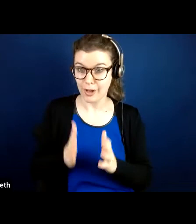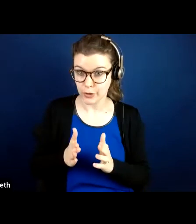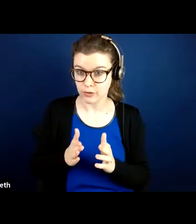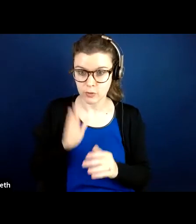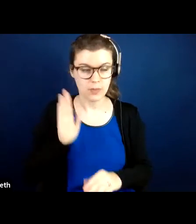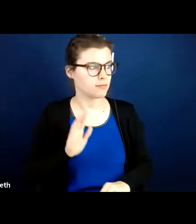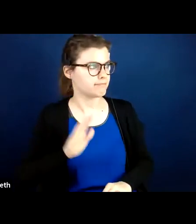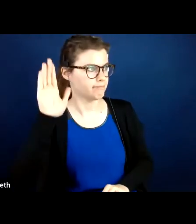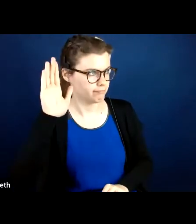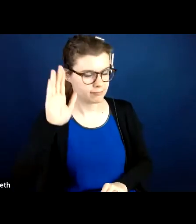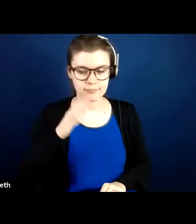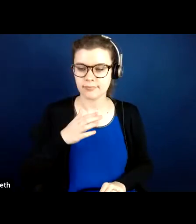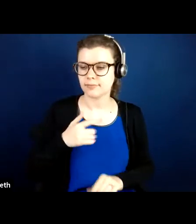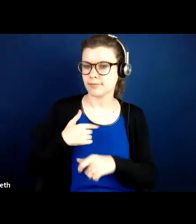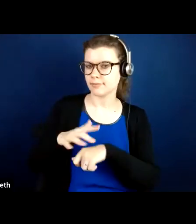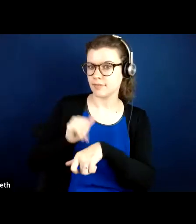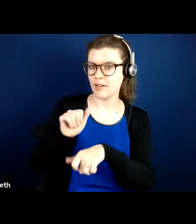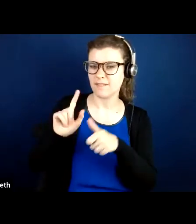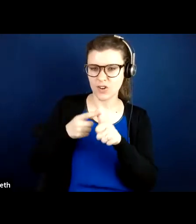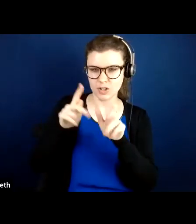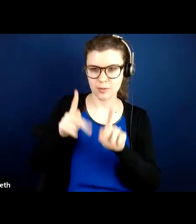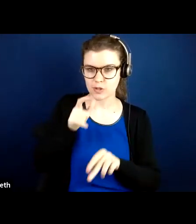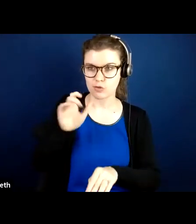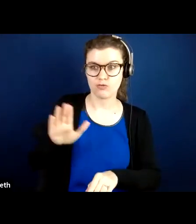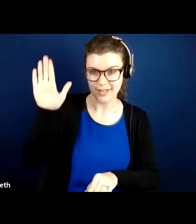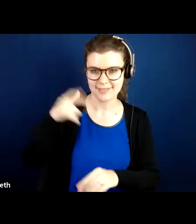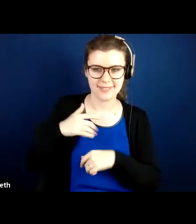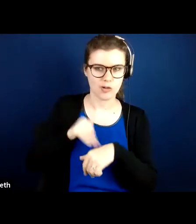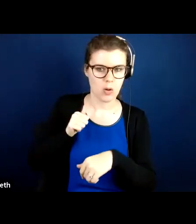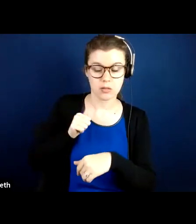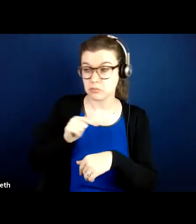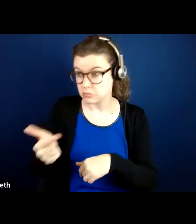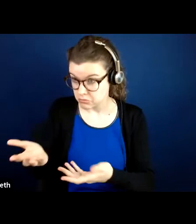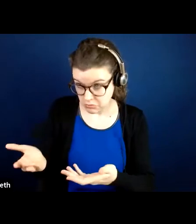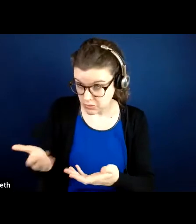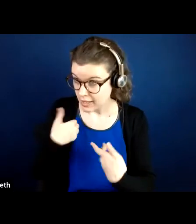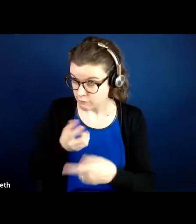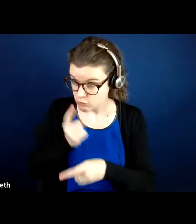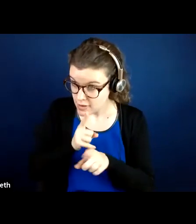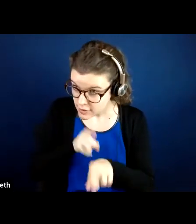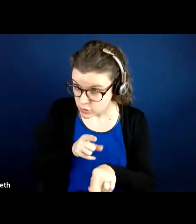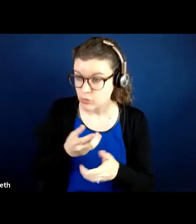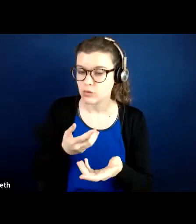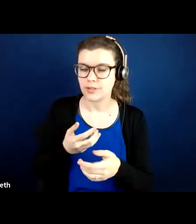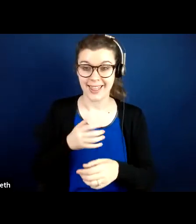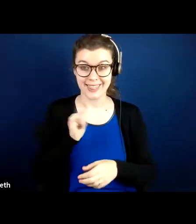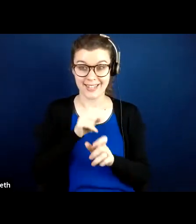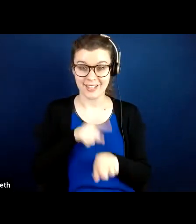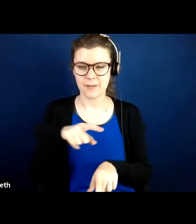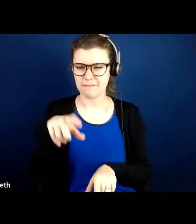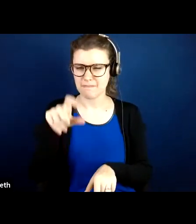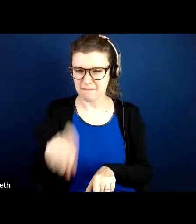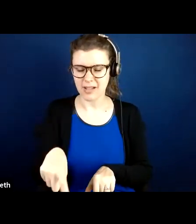hand, and I will call the first player that raised their hand and see if they have the correct answer. The answer has to be